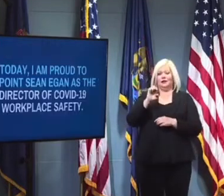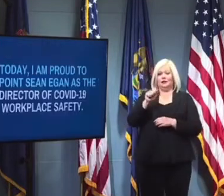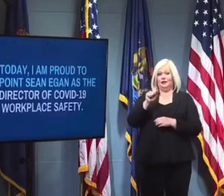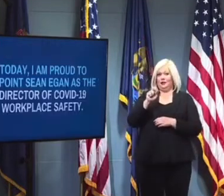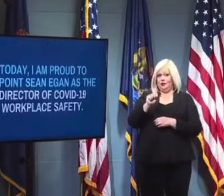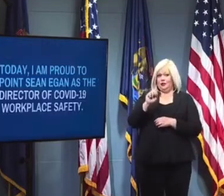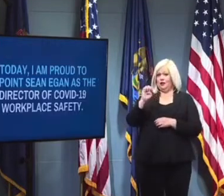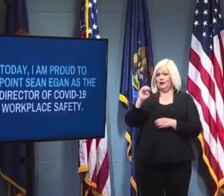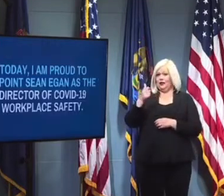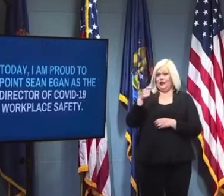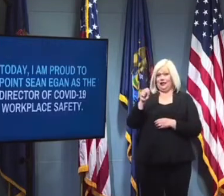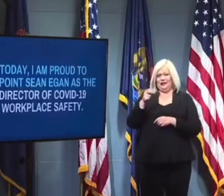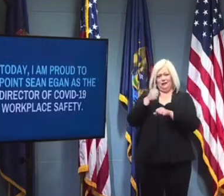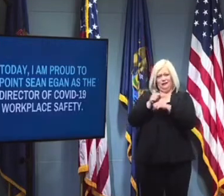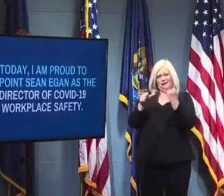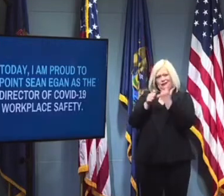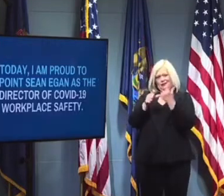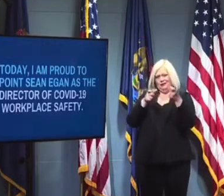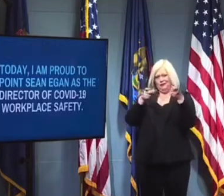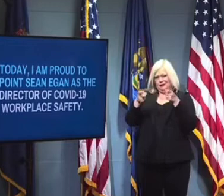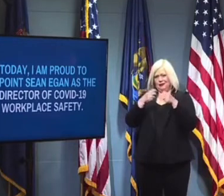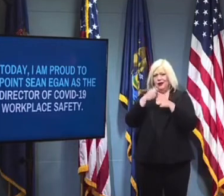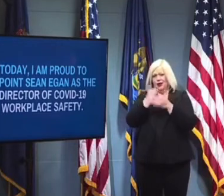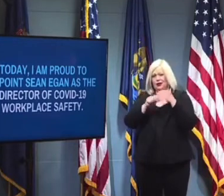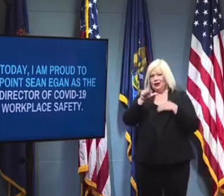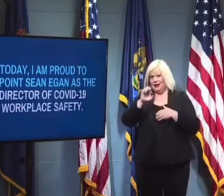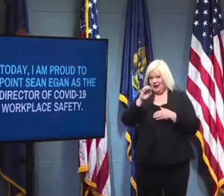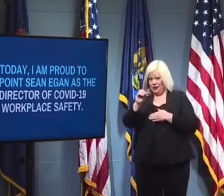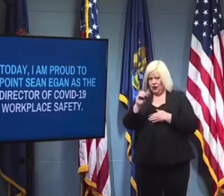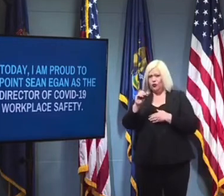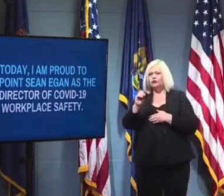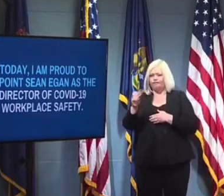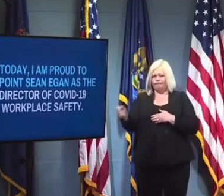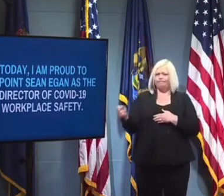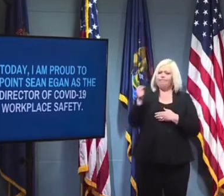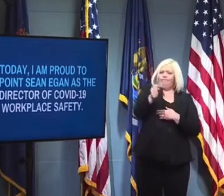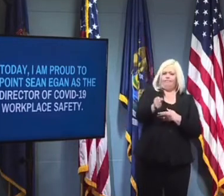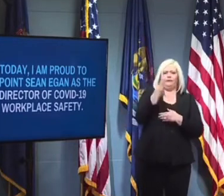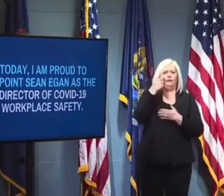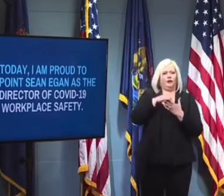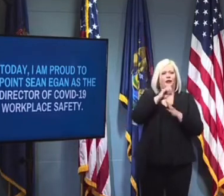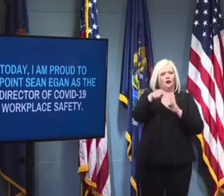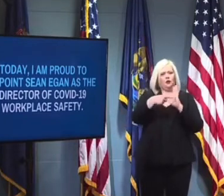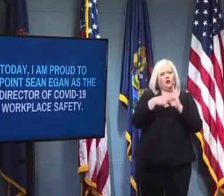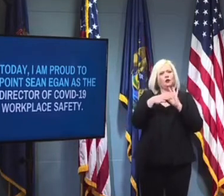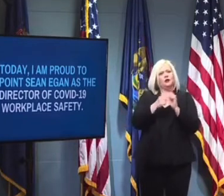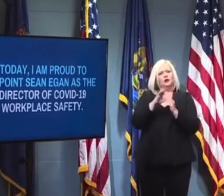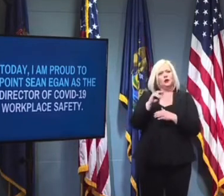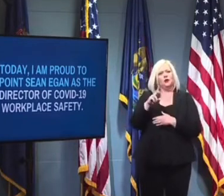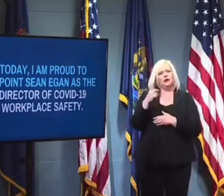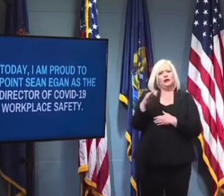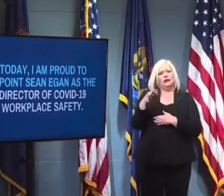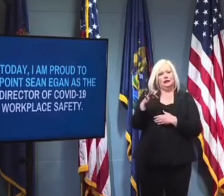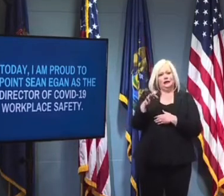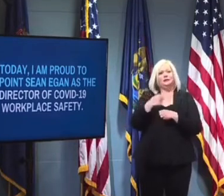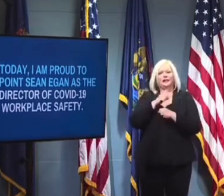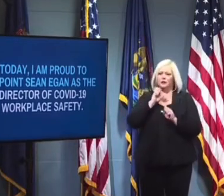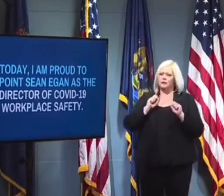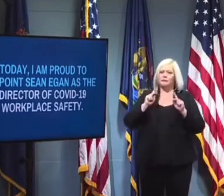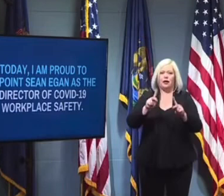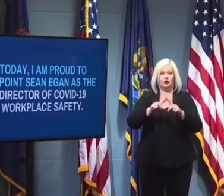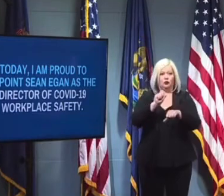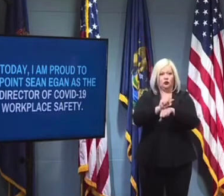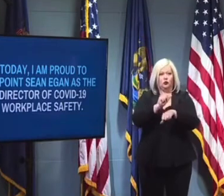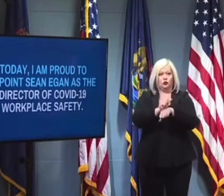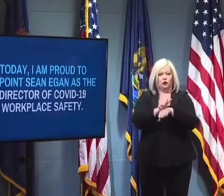the Deputy Director for Labor at Leo, will fill that position with regard to COVID-19 and getting back to work. Sean has spent